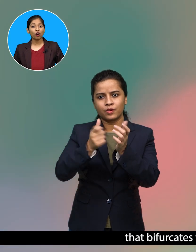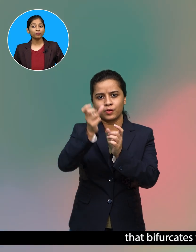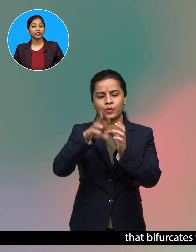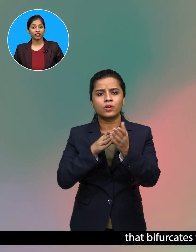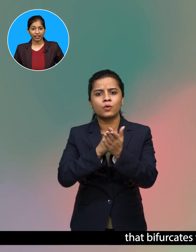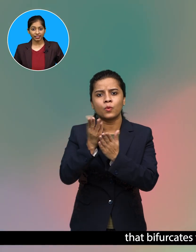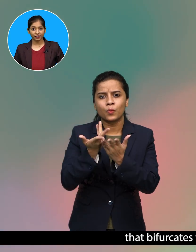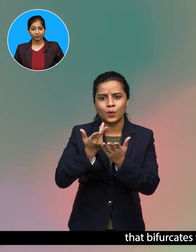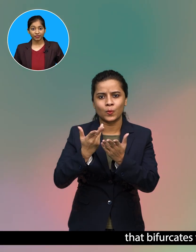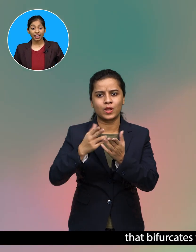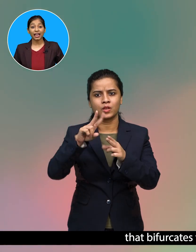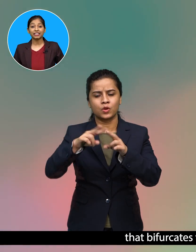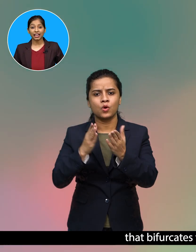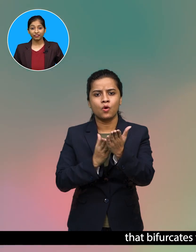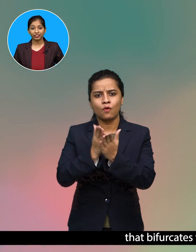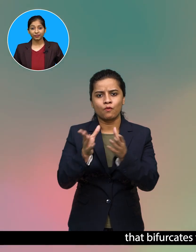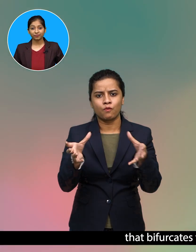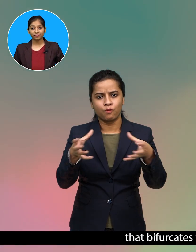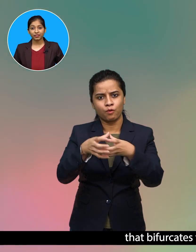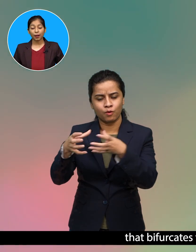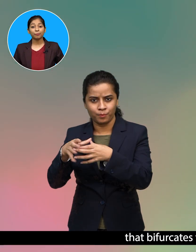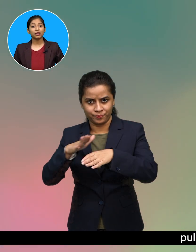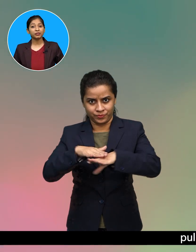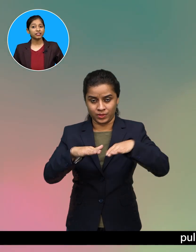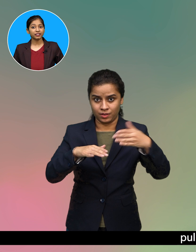to form the right and left